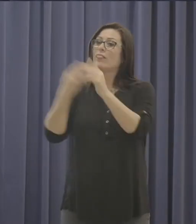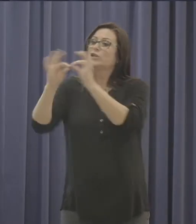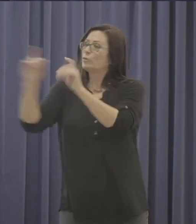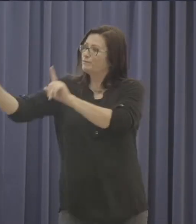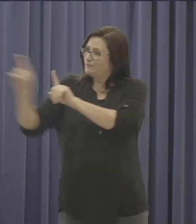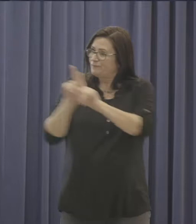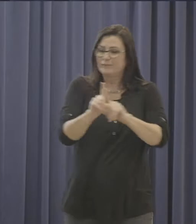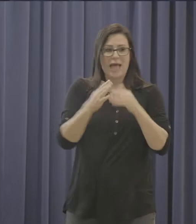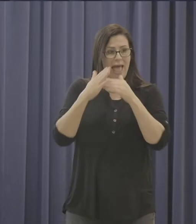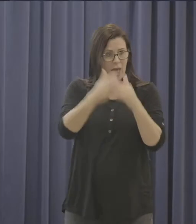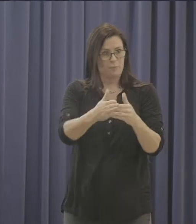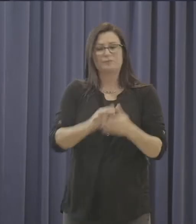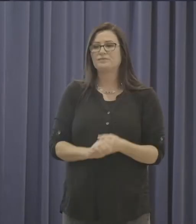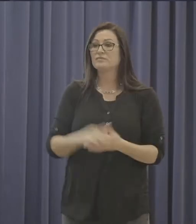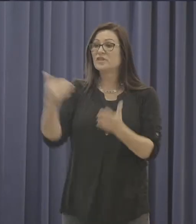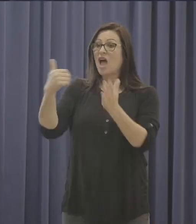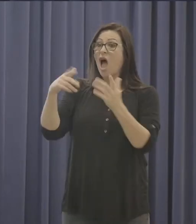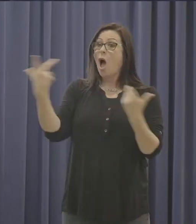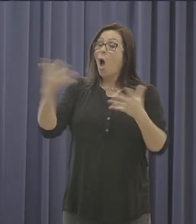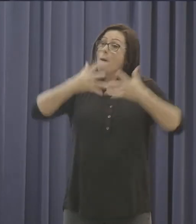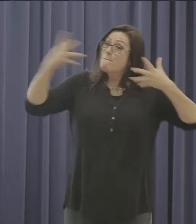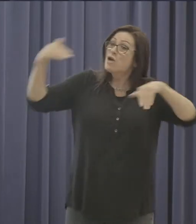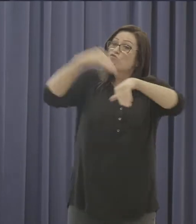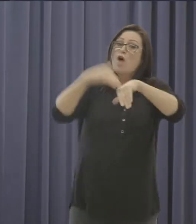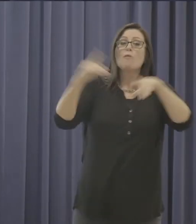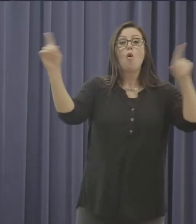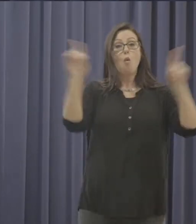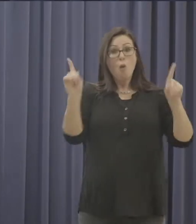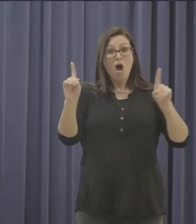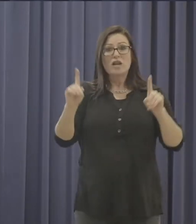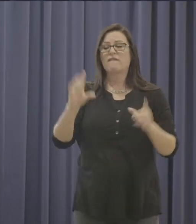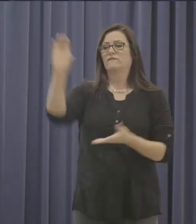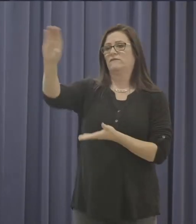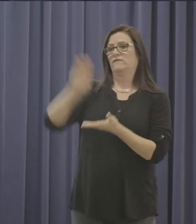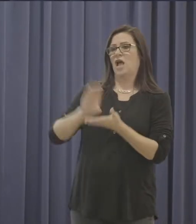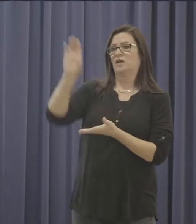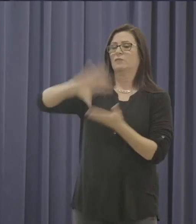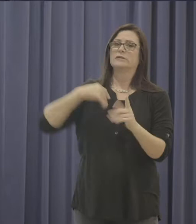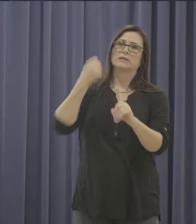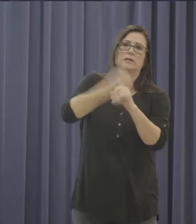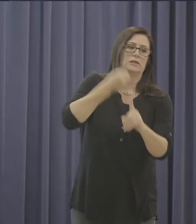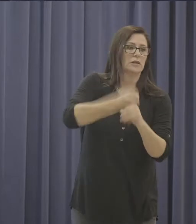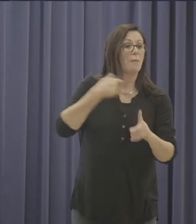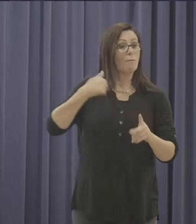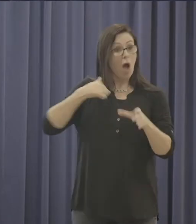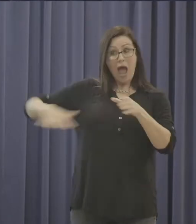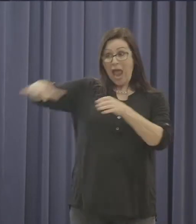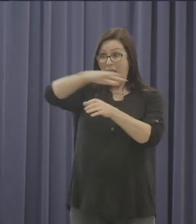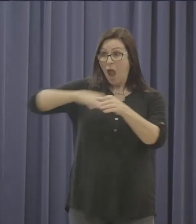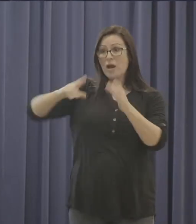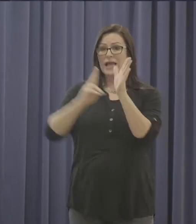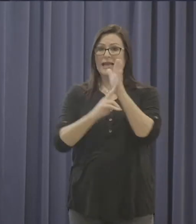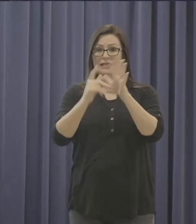of an interpreter. Funding for this is probably where I've had to have my best advocacy hat on, as NDIS is not in my area as